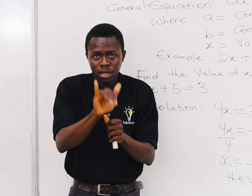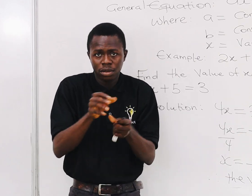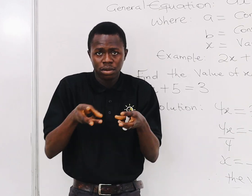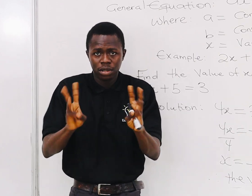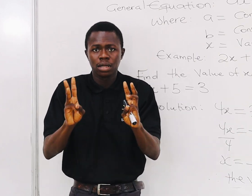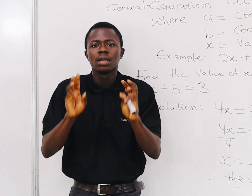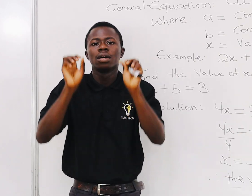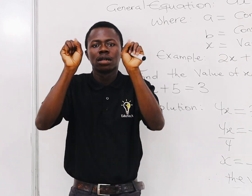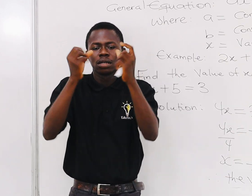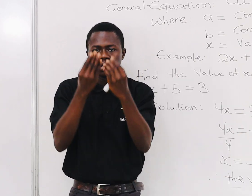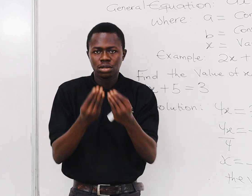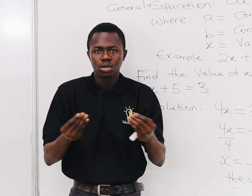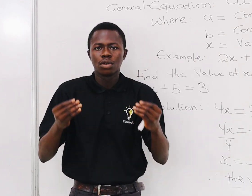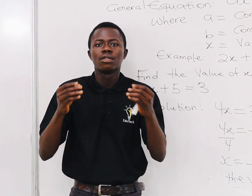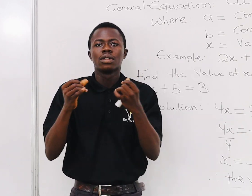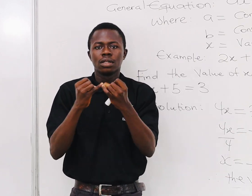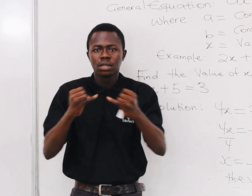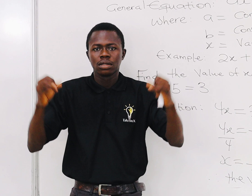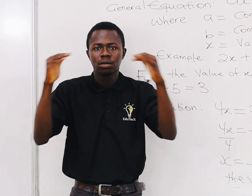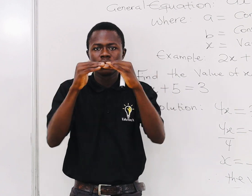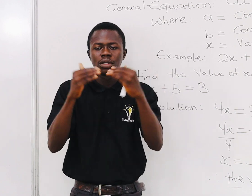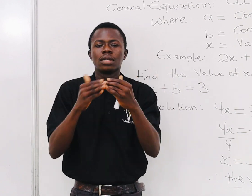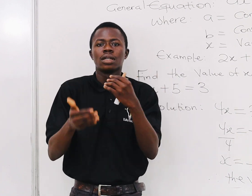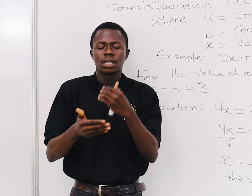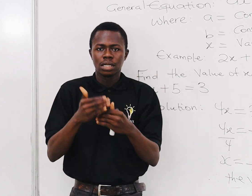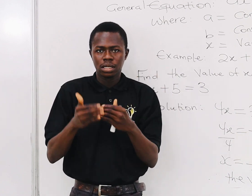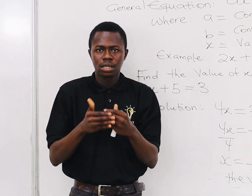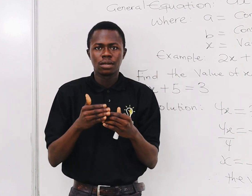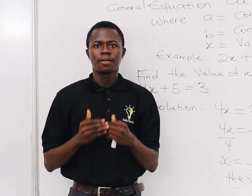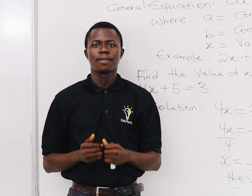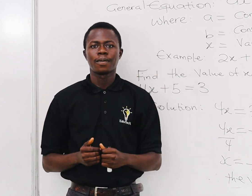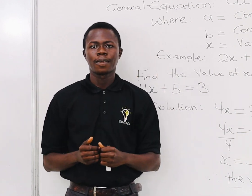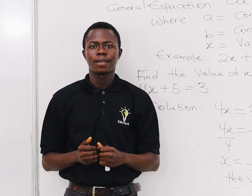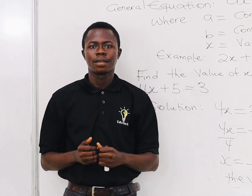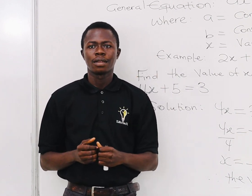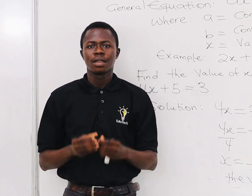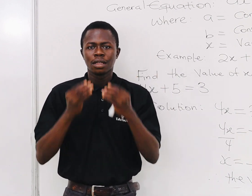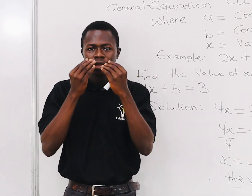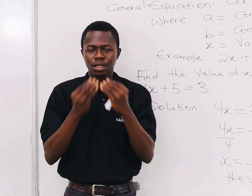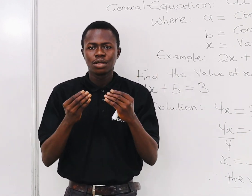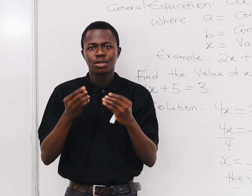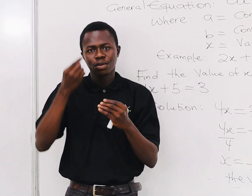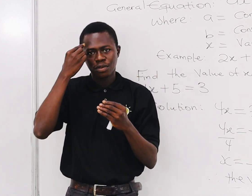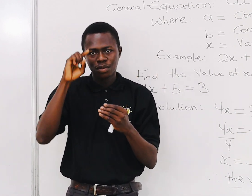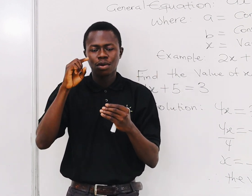So if you're able to follow these steps, then we can easily solve simple linear equations. Thank